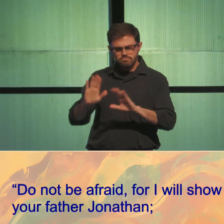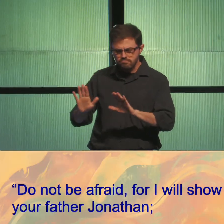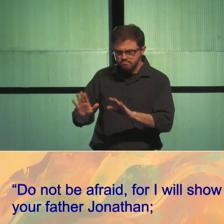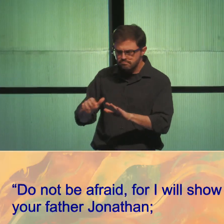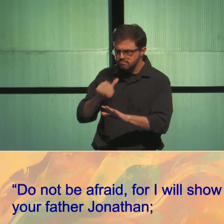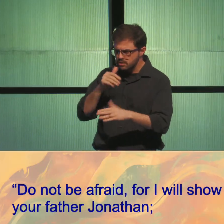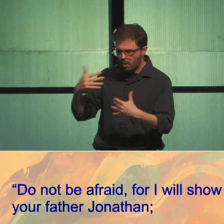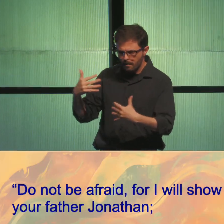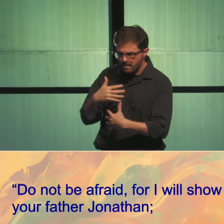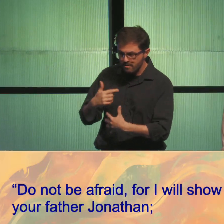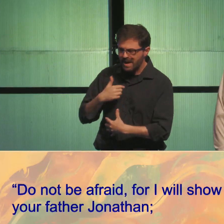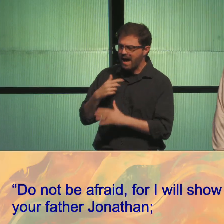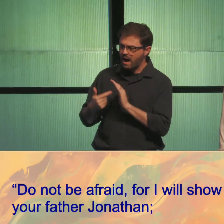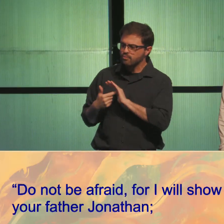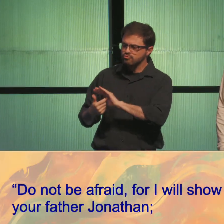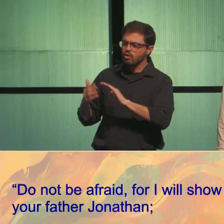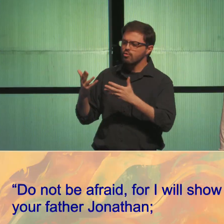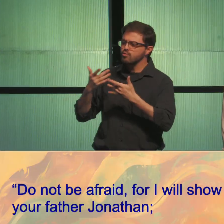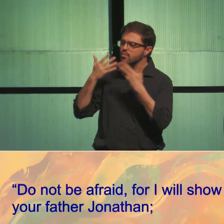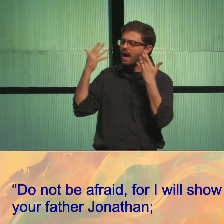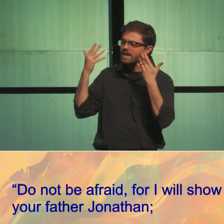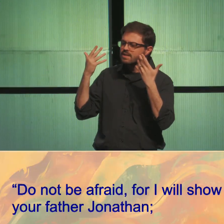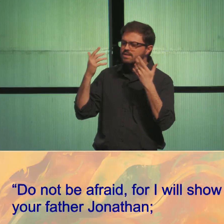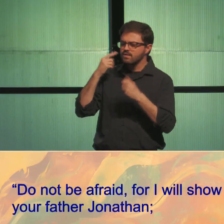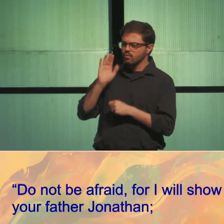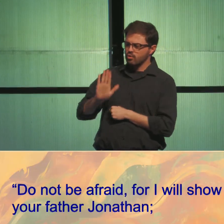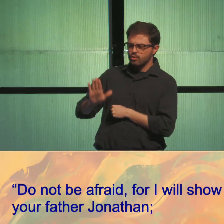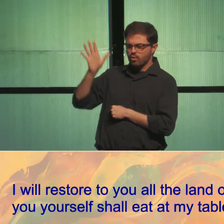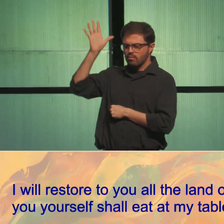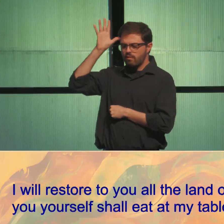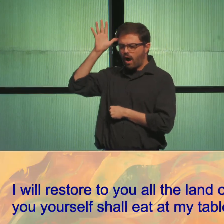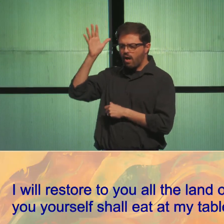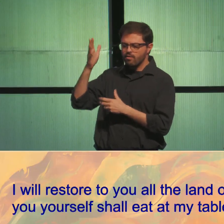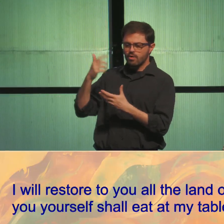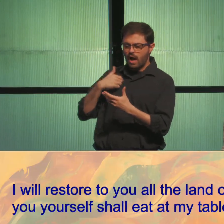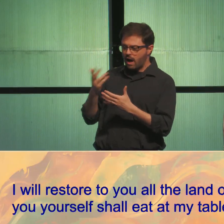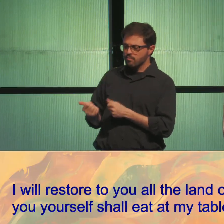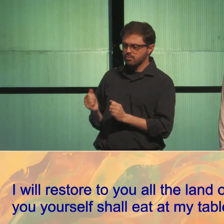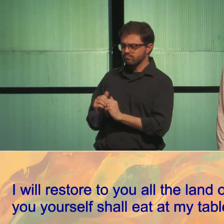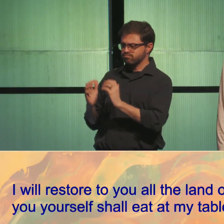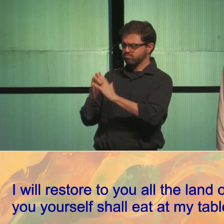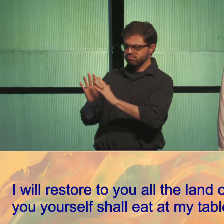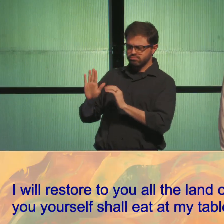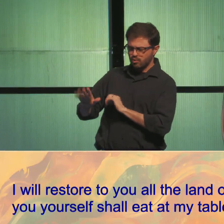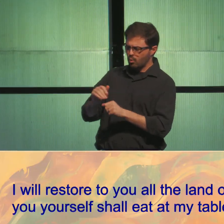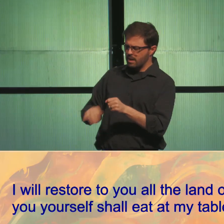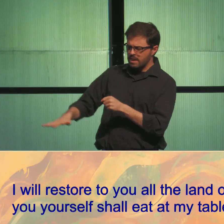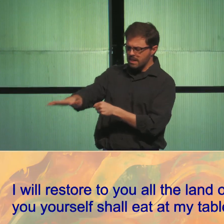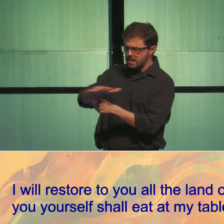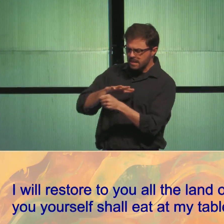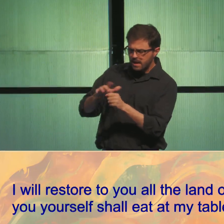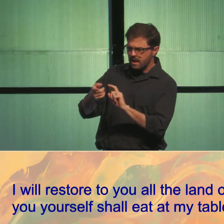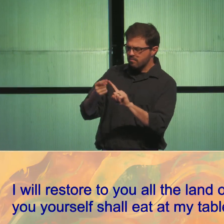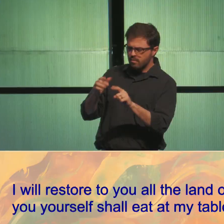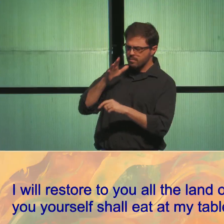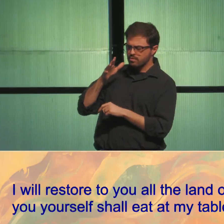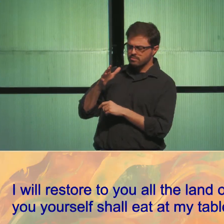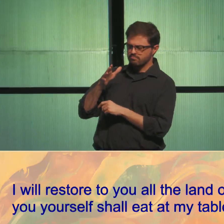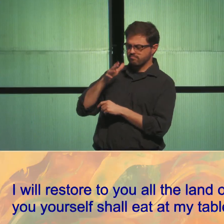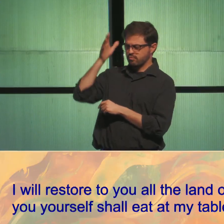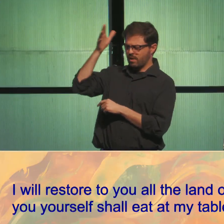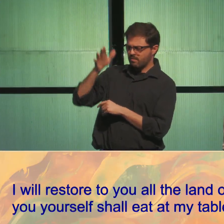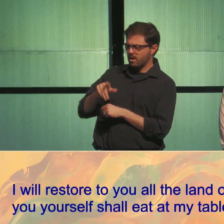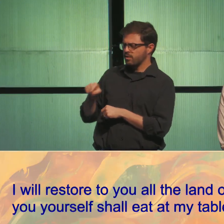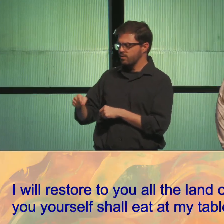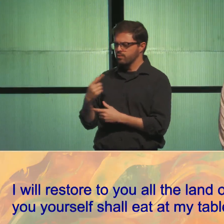Don't be afraid, for I will show you kindness for the sake of your father Jonathan. I will restore to you all the land of your grandfather Saul, and you